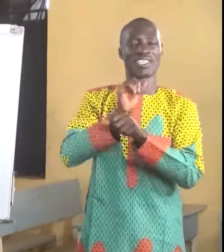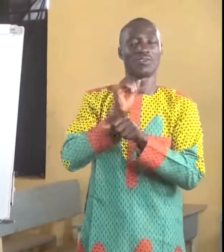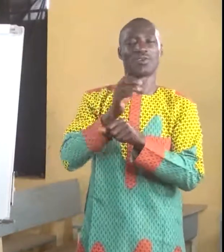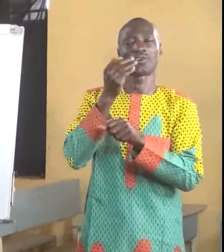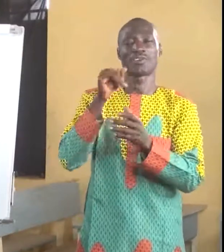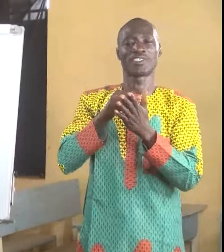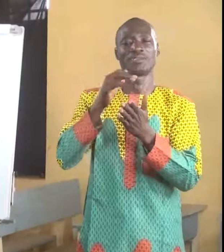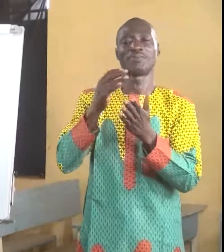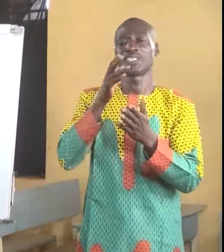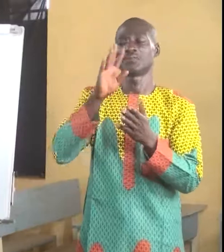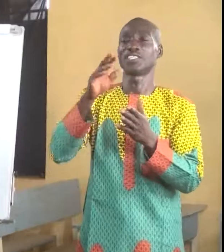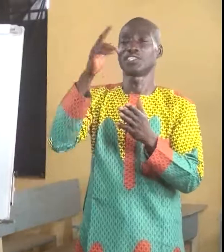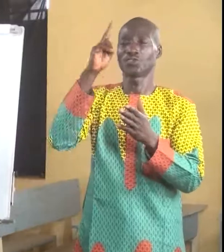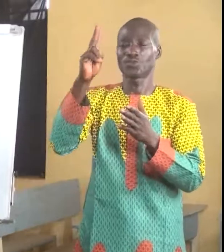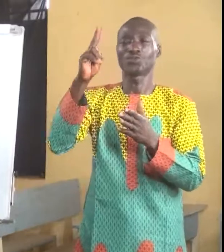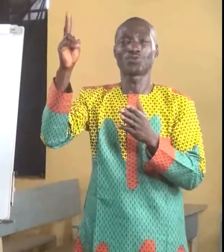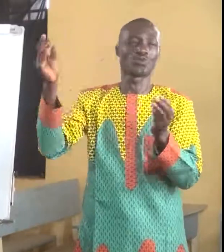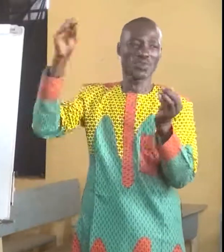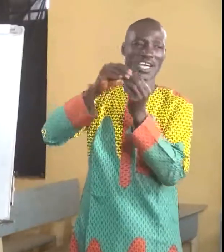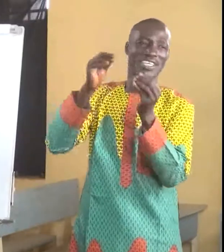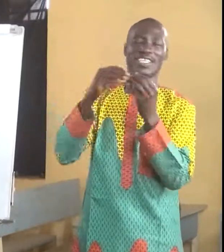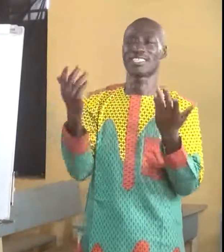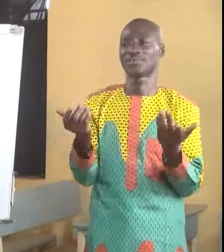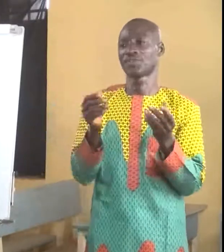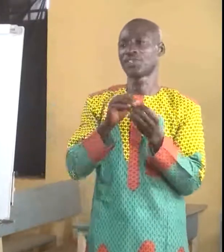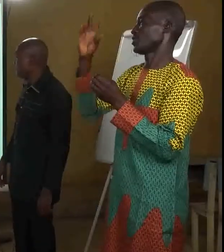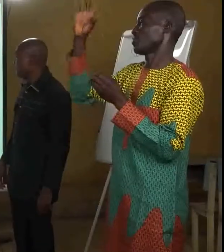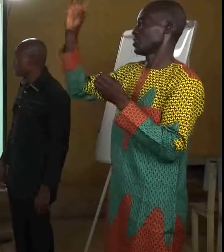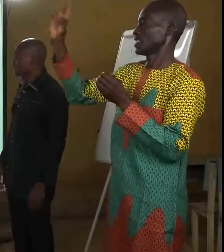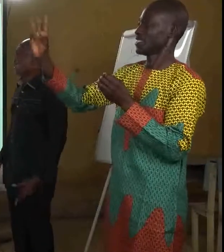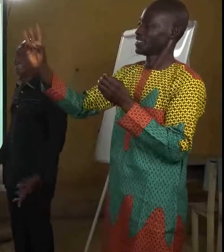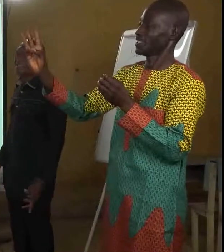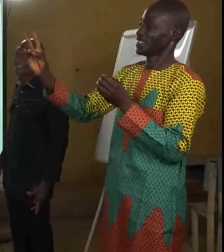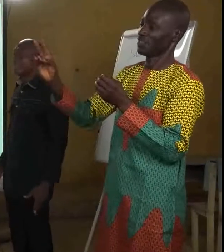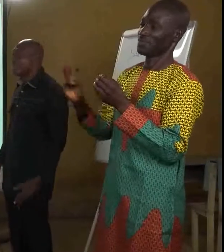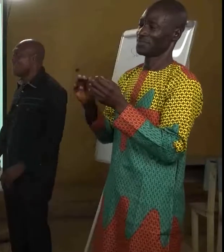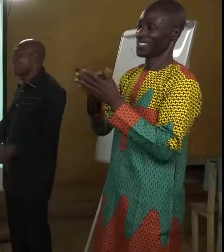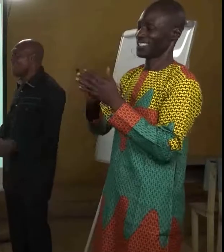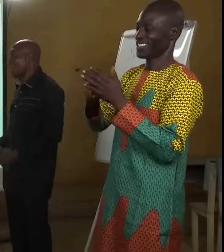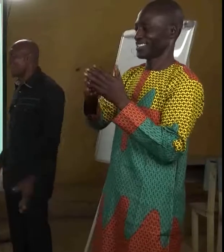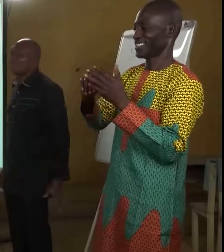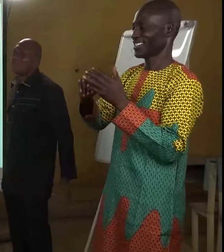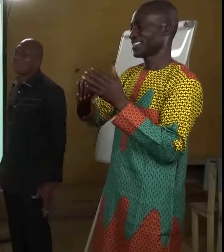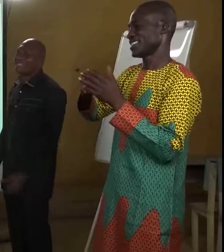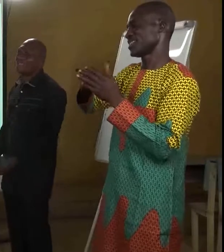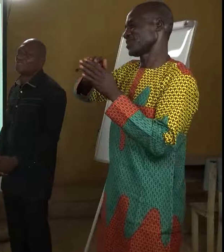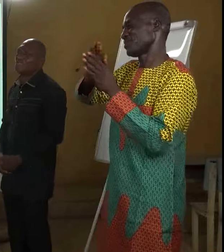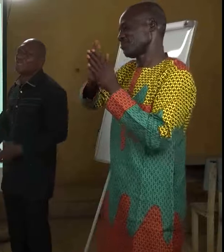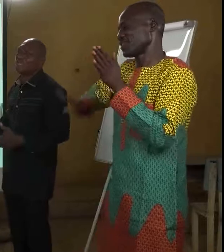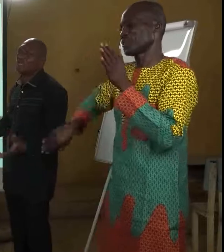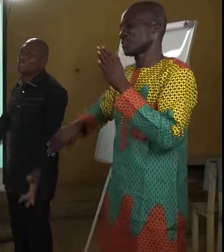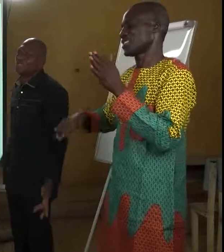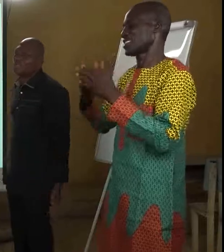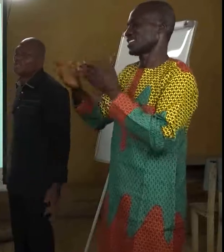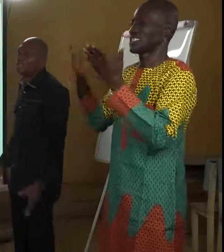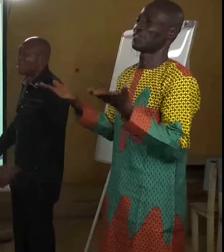will buy now may be about 200 naira or 300 naira. 7, discourages savings. The high cost of goods and services